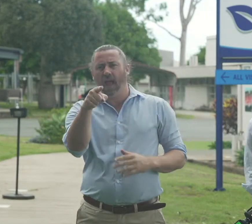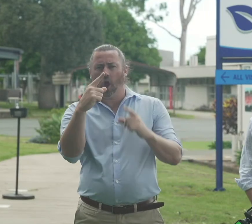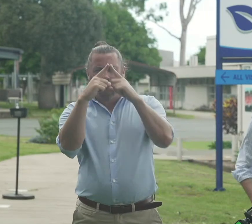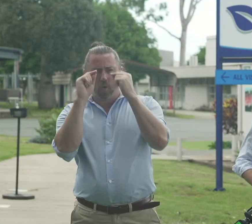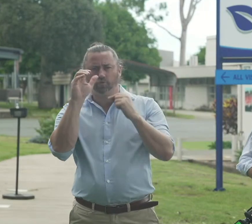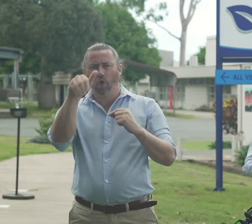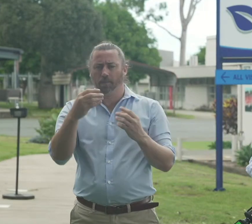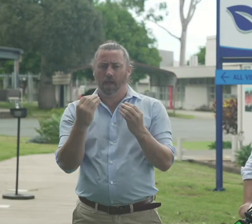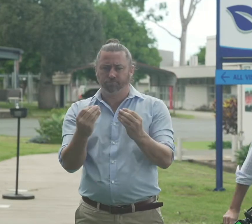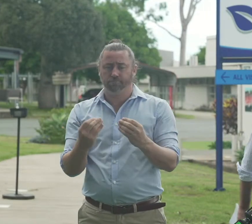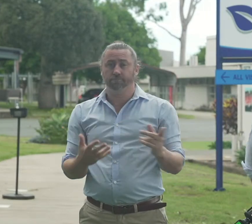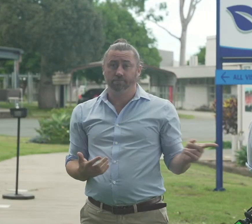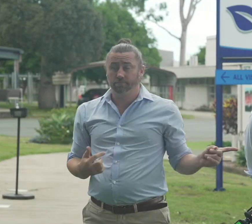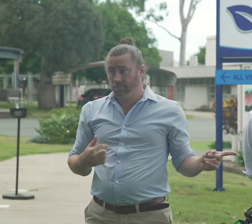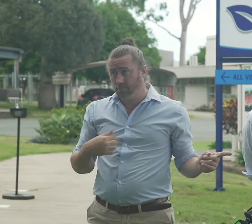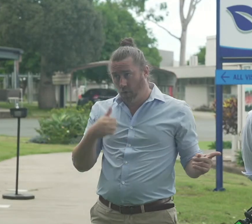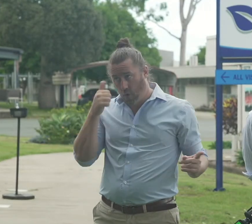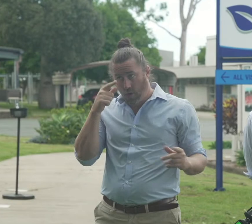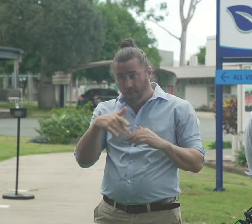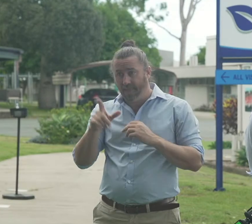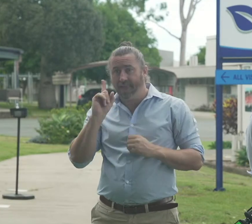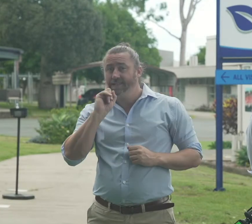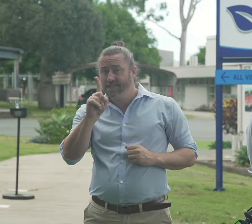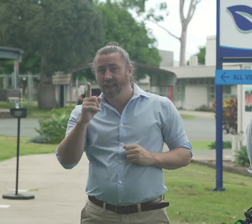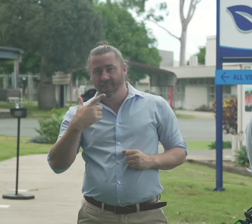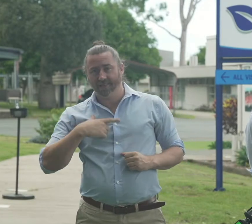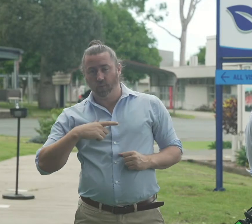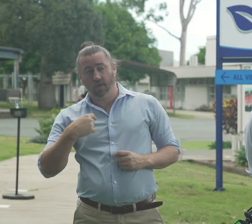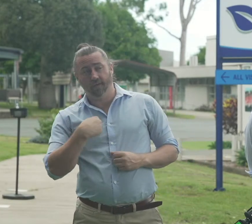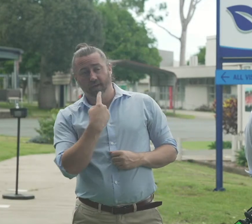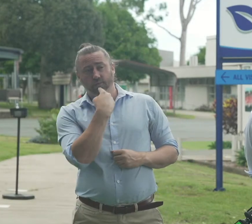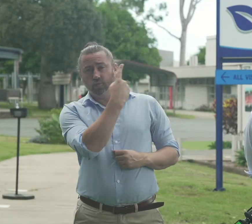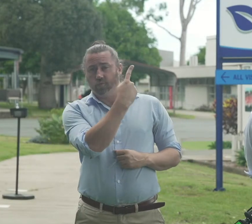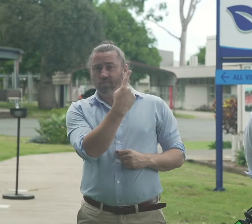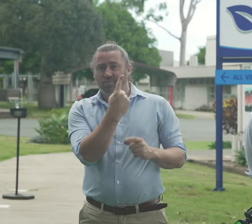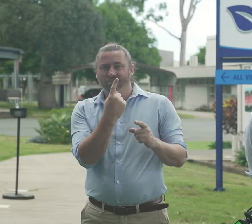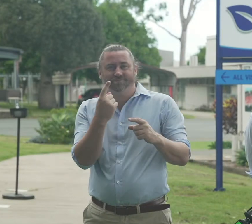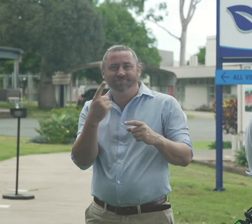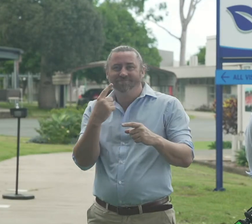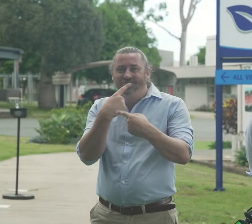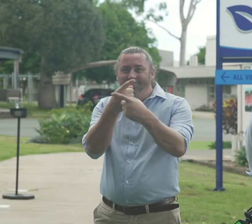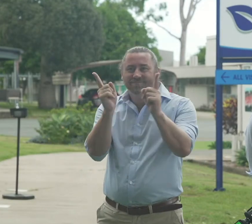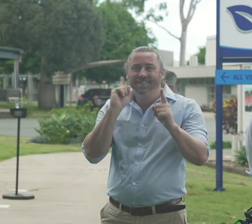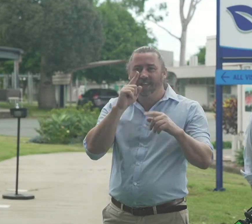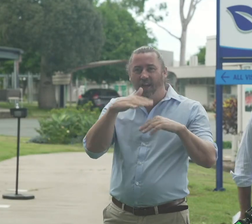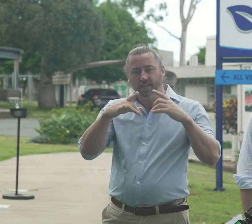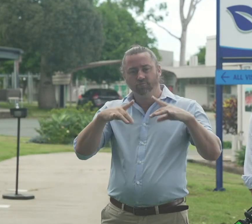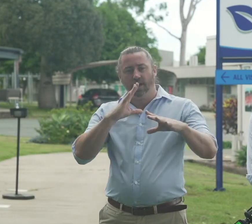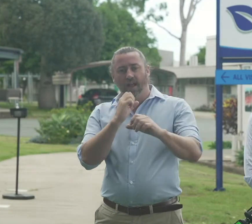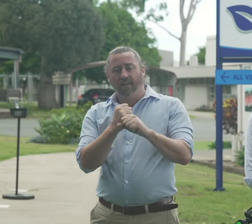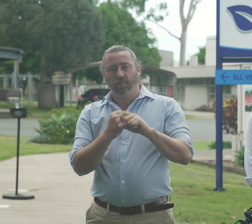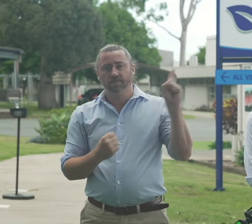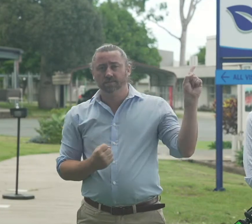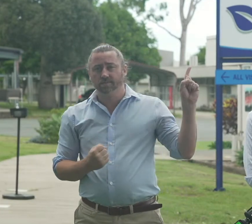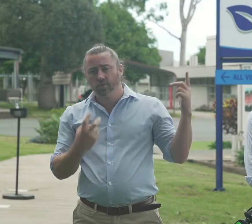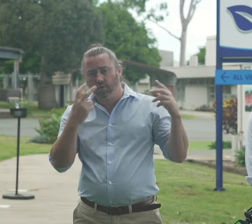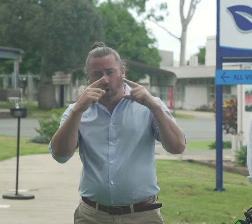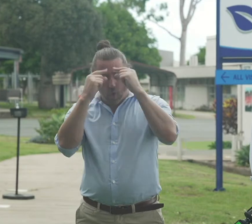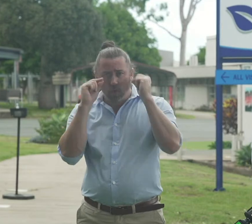the facility that I was aware of yesterday when I made the remarks that I made yesterday about the situation in aged care. I don't